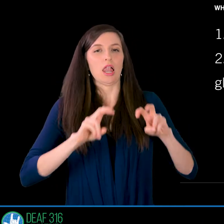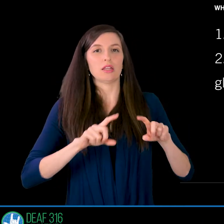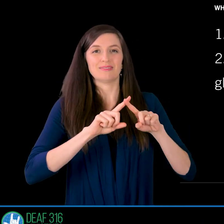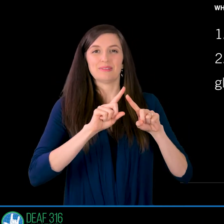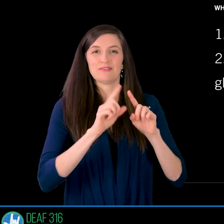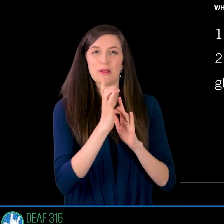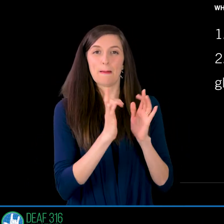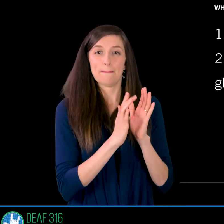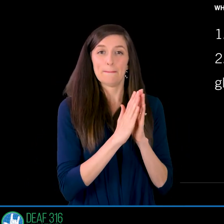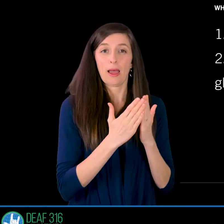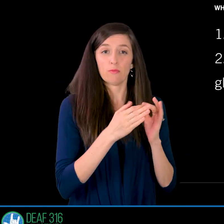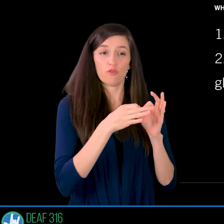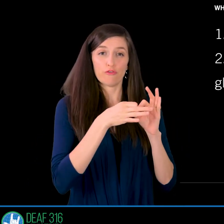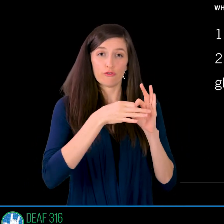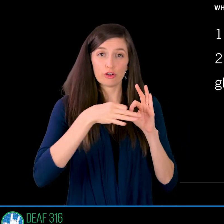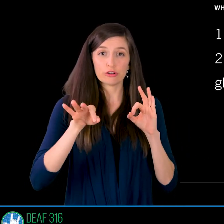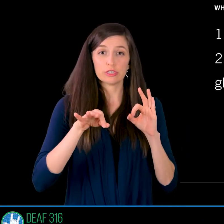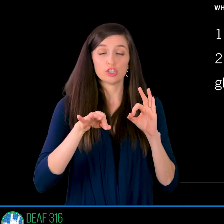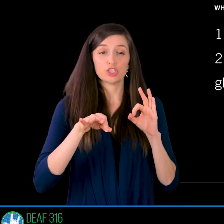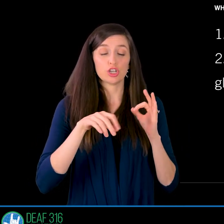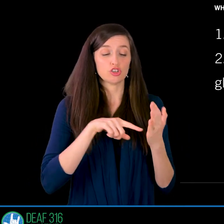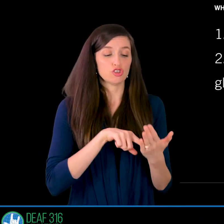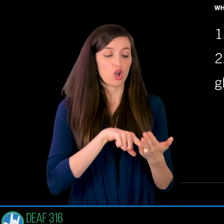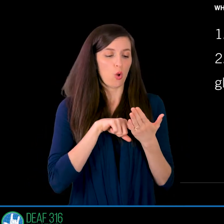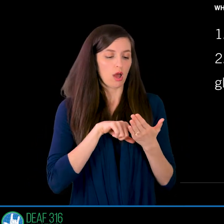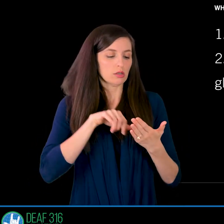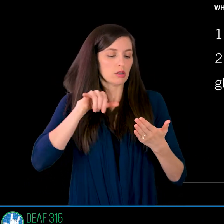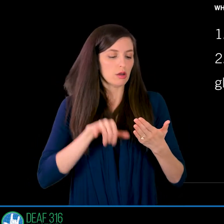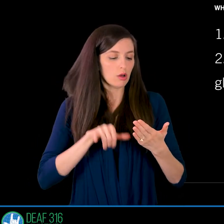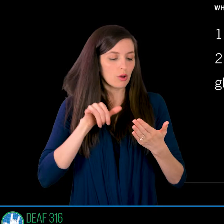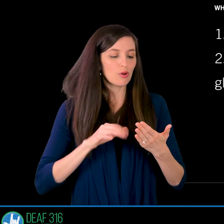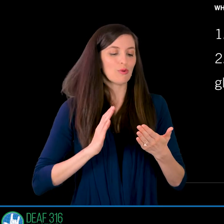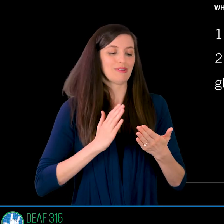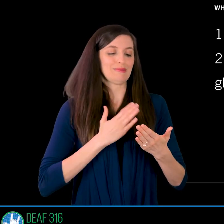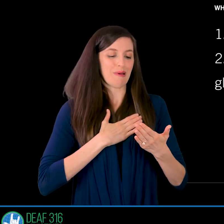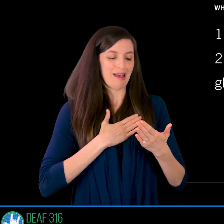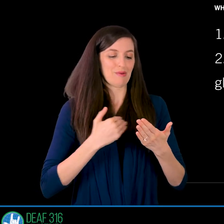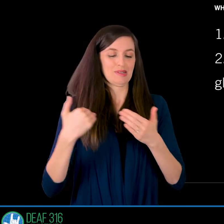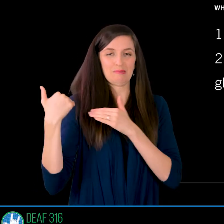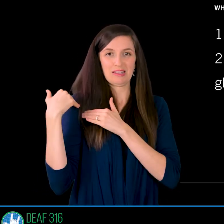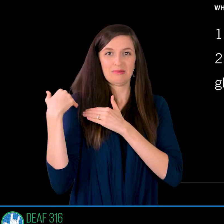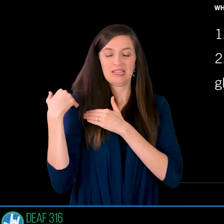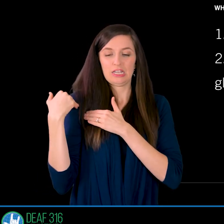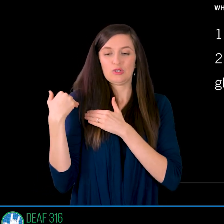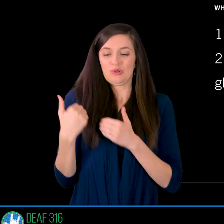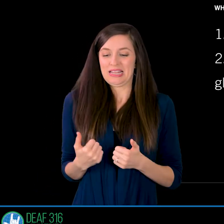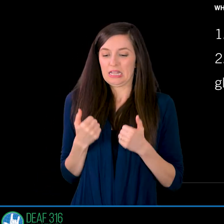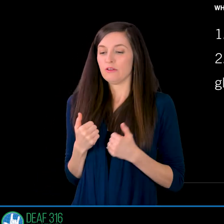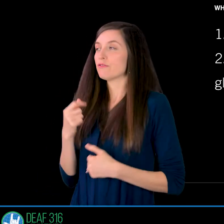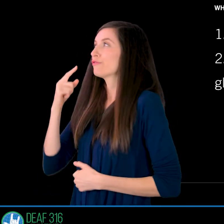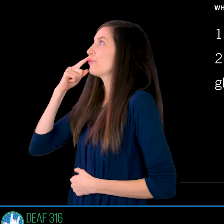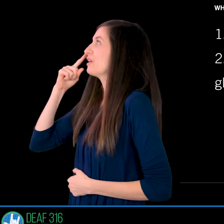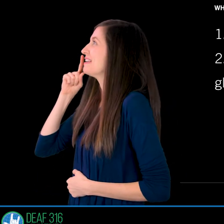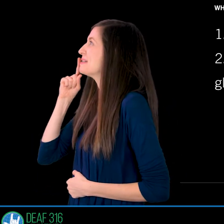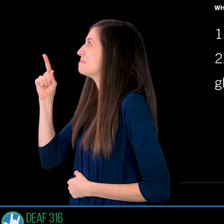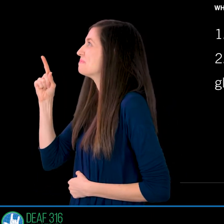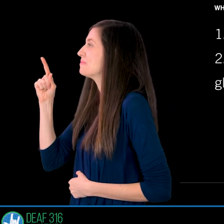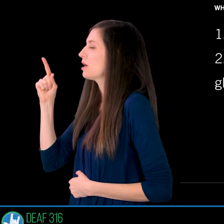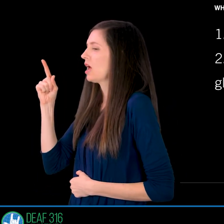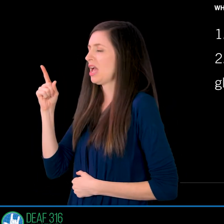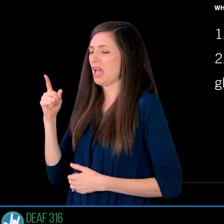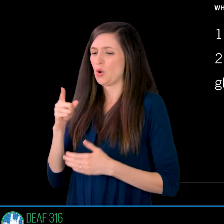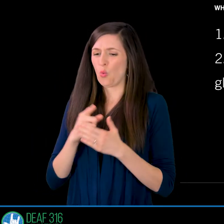passages from the Bible that show us that it is our duty to live for the glory of